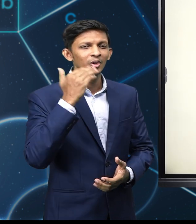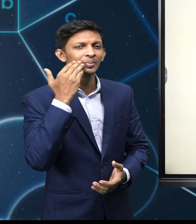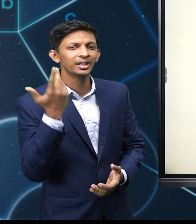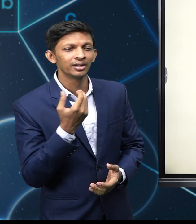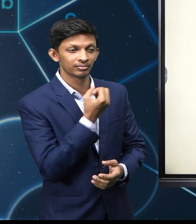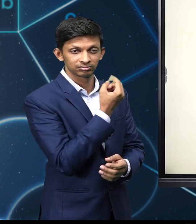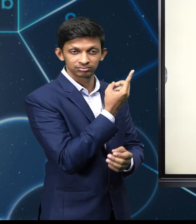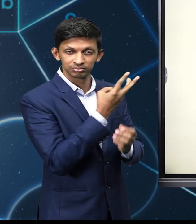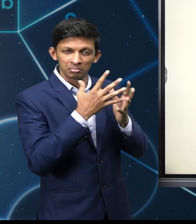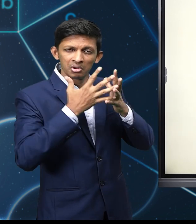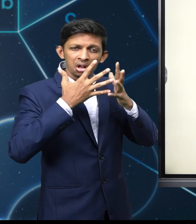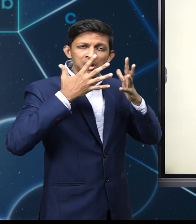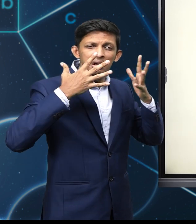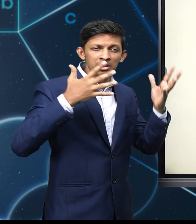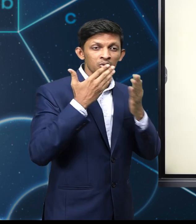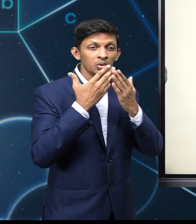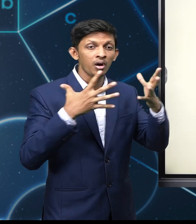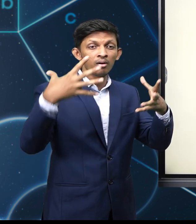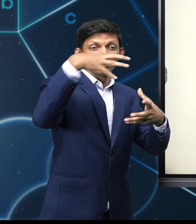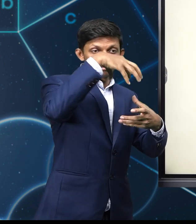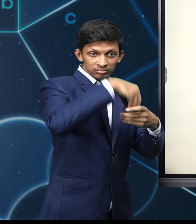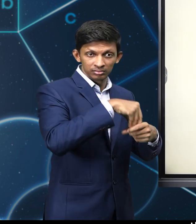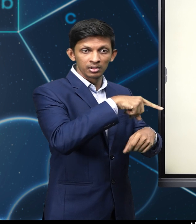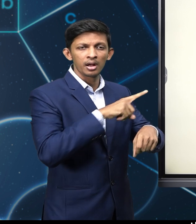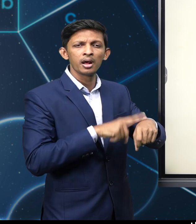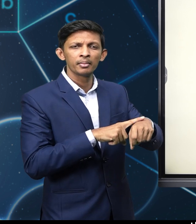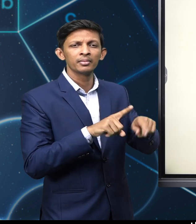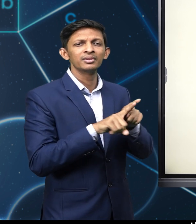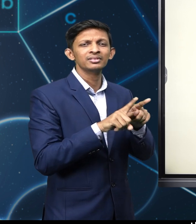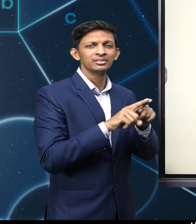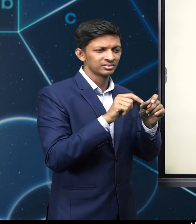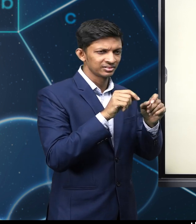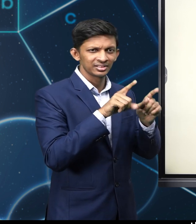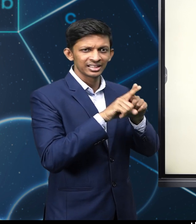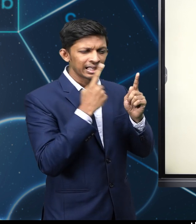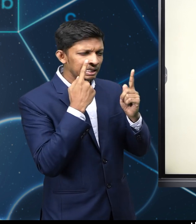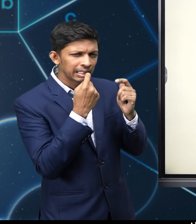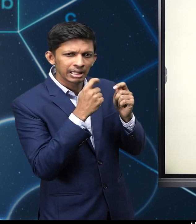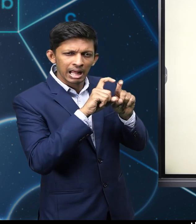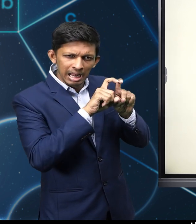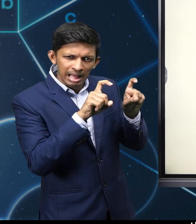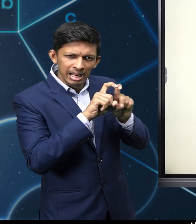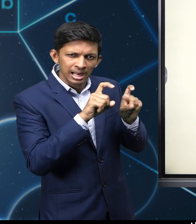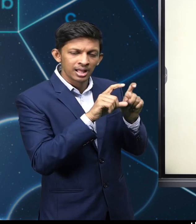When a great number of students are involved, the time taken to clean will be less.